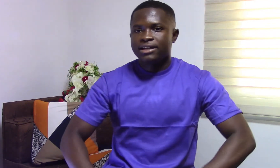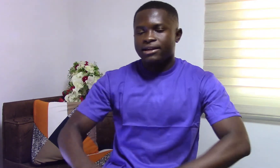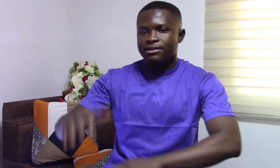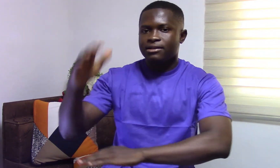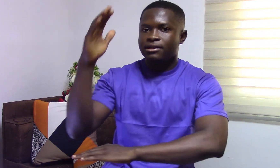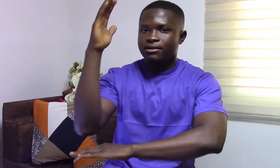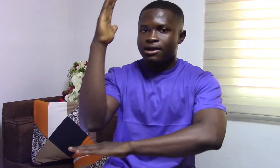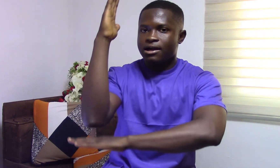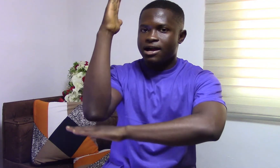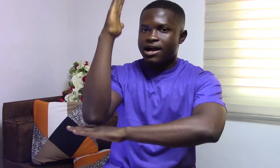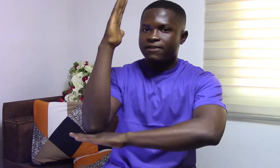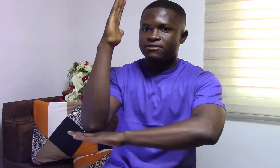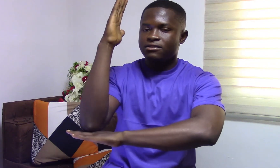Then afternoon.